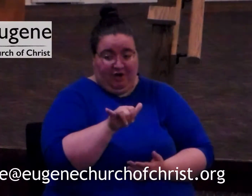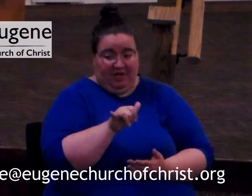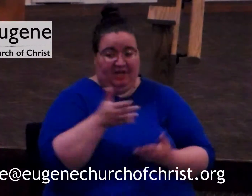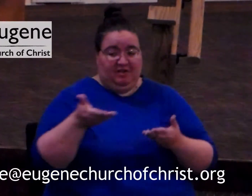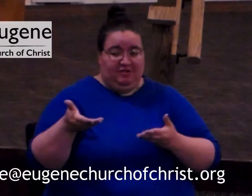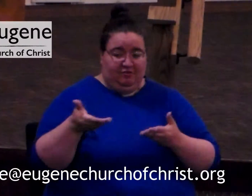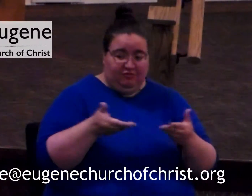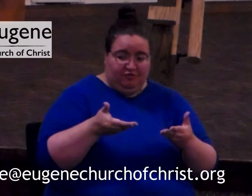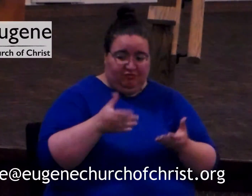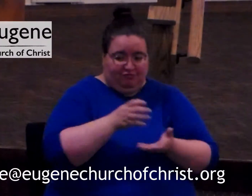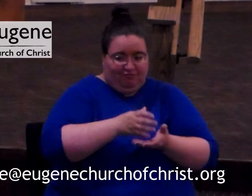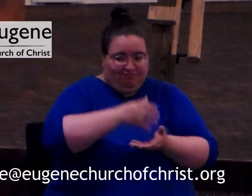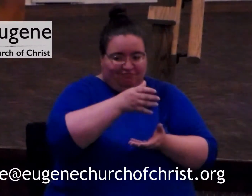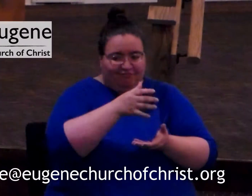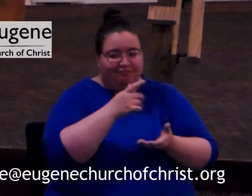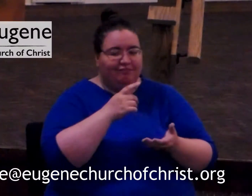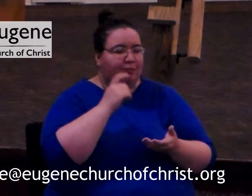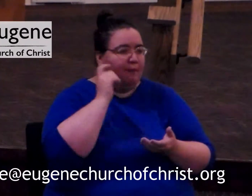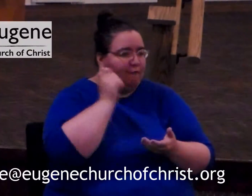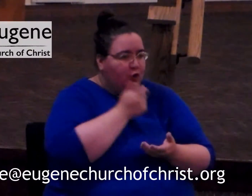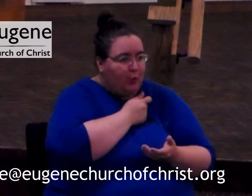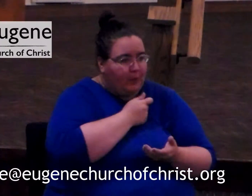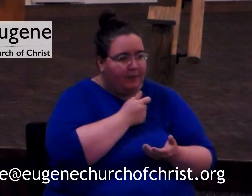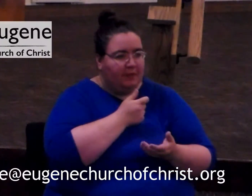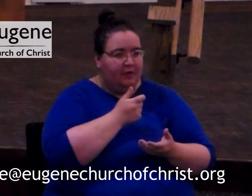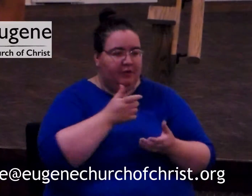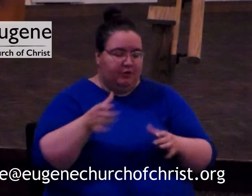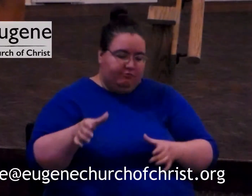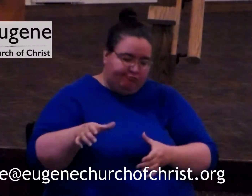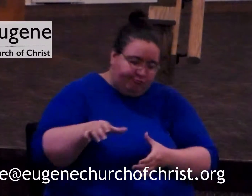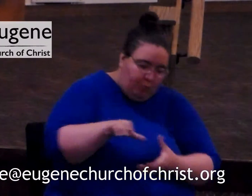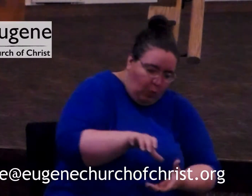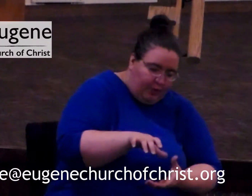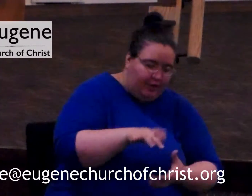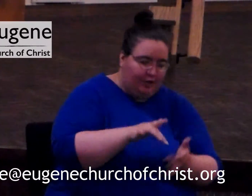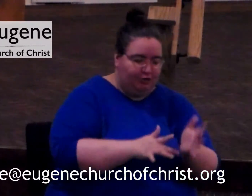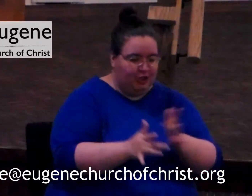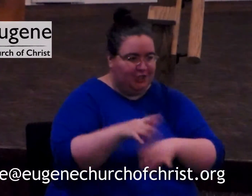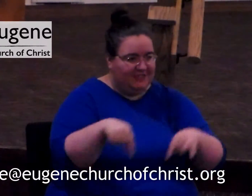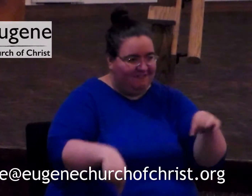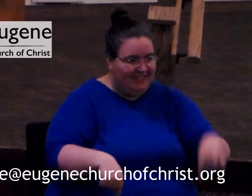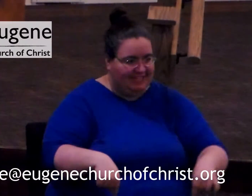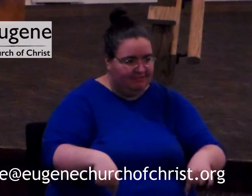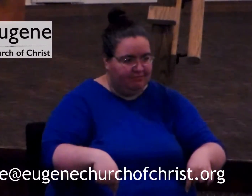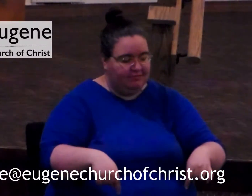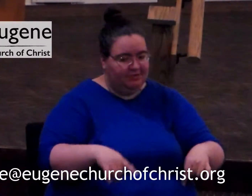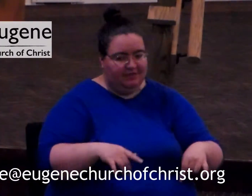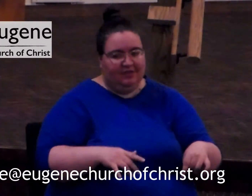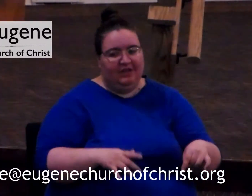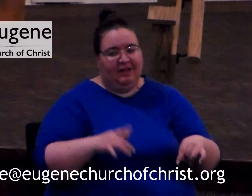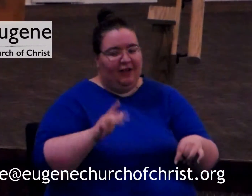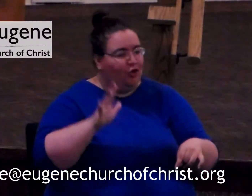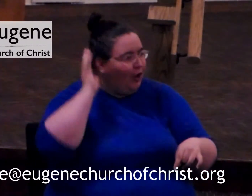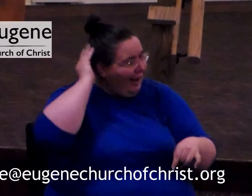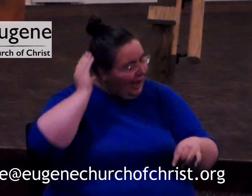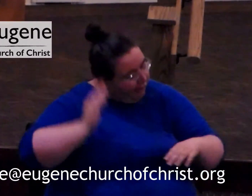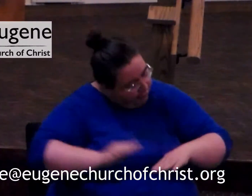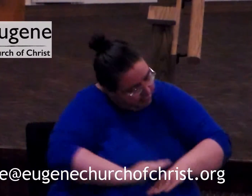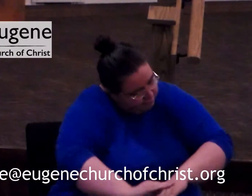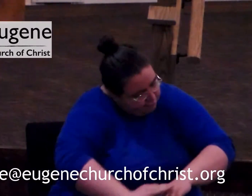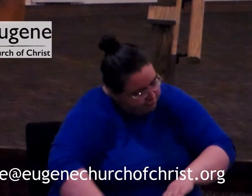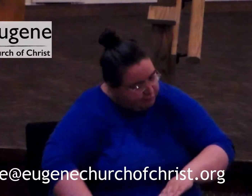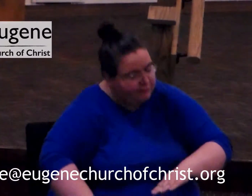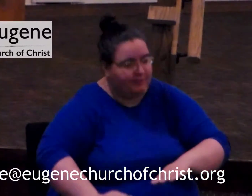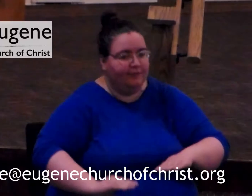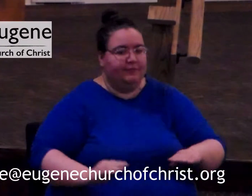her hair, and the house was filled with the fragrance of the perfume. I want you to think about that fragrance for a moment. I decided